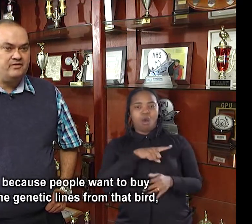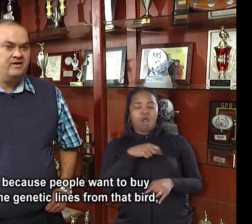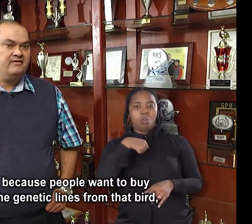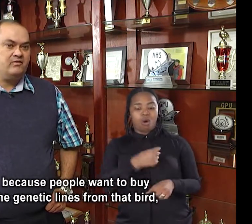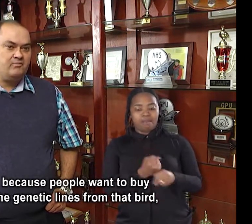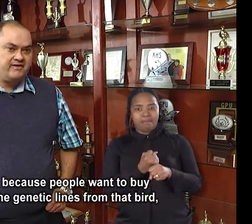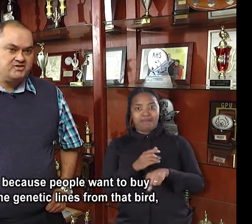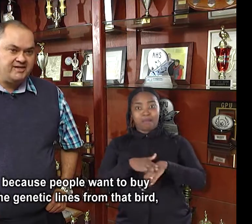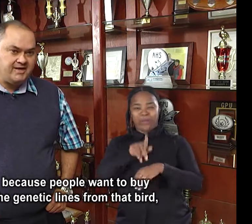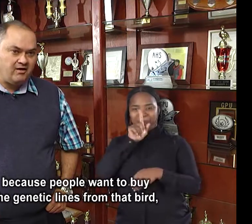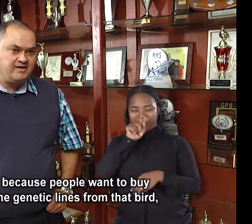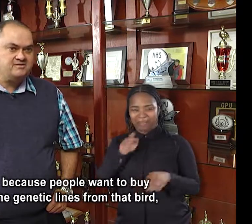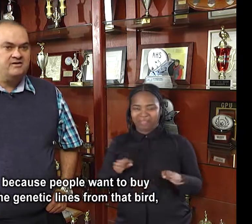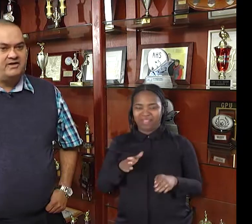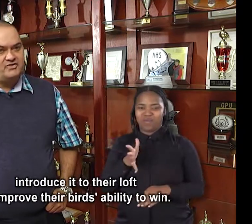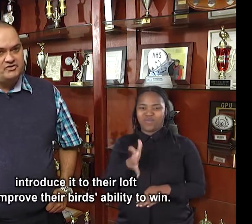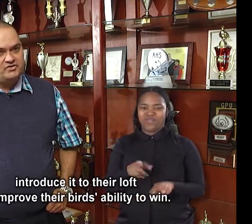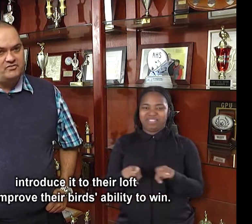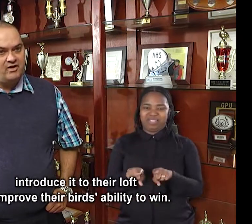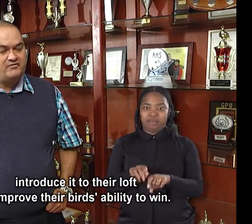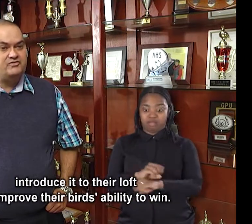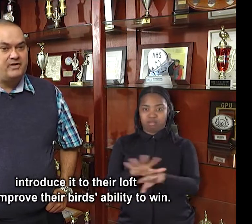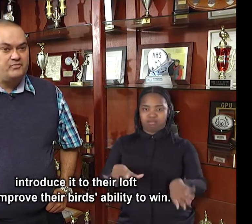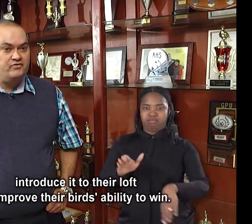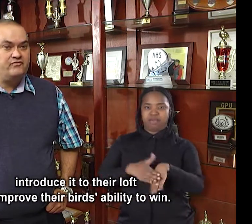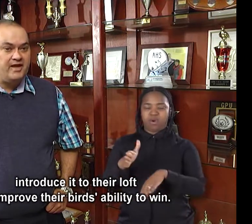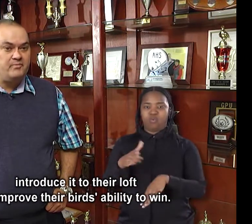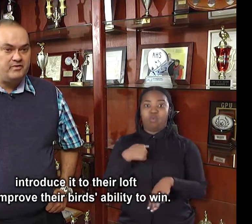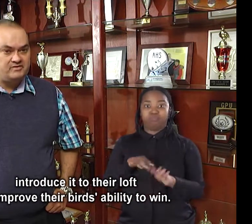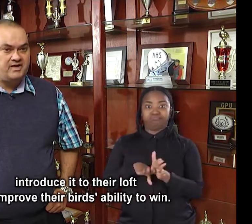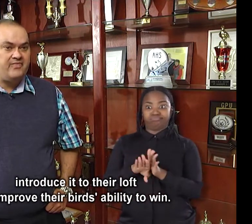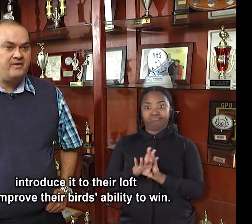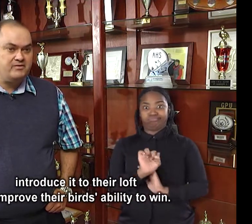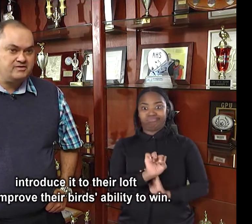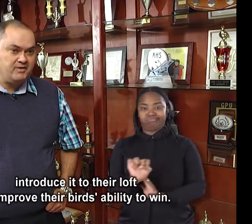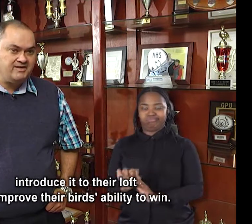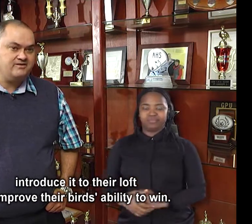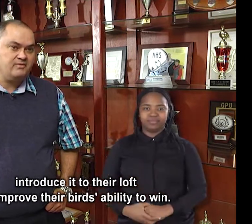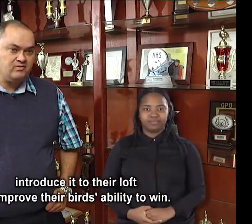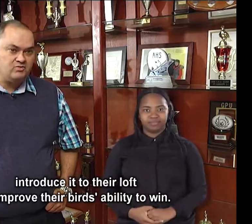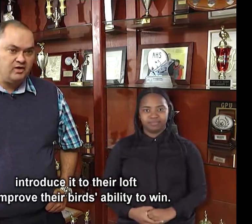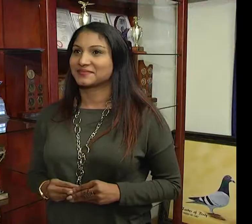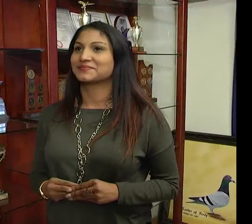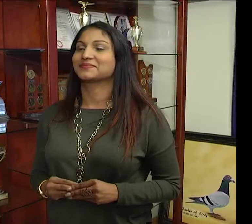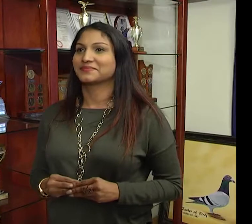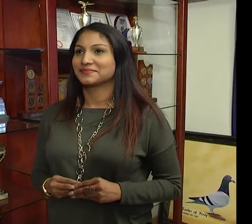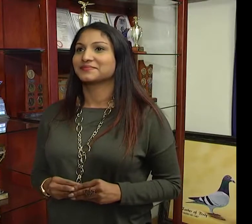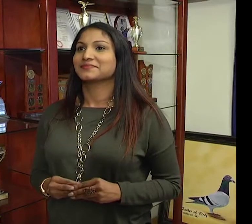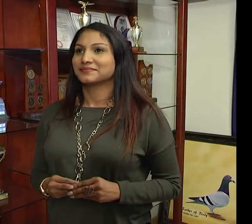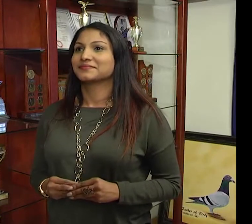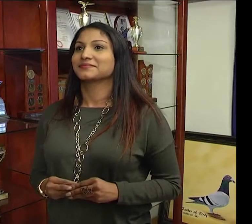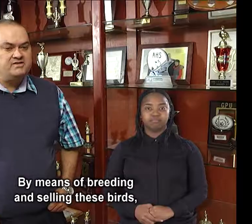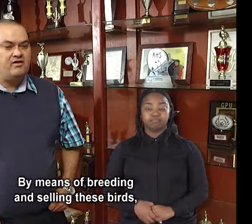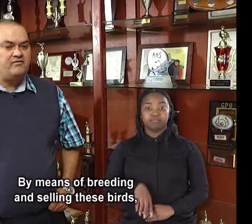that bird. They want to buy the genetic lines, introduce it to their lofts to improve their birds and their birds' ability to be able to win.